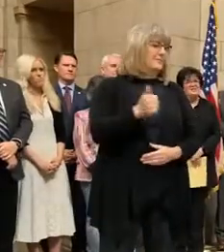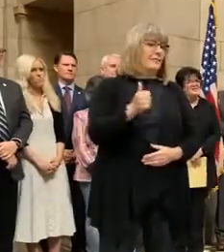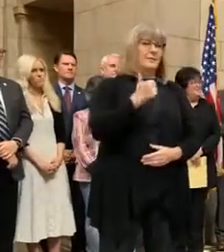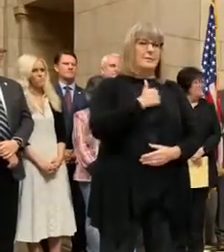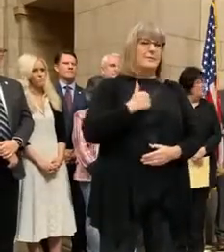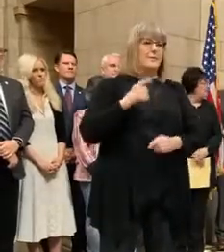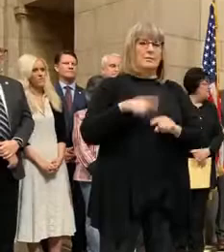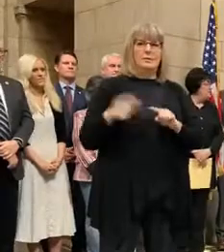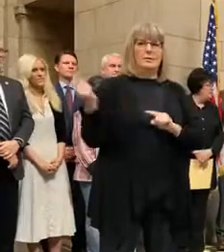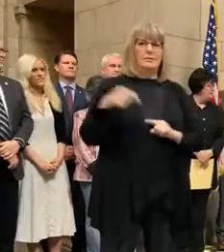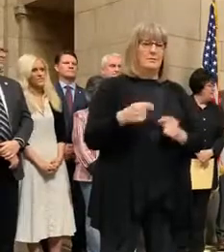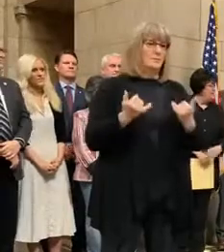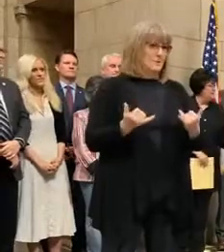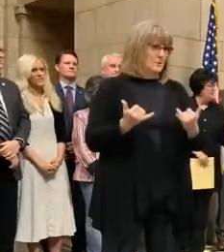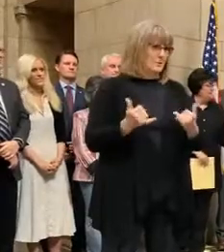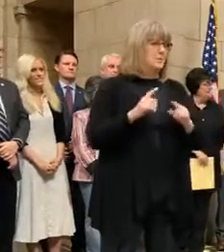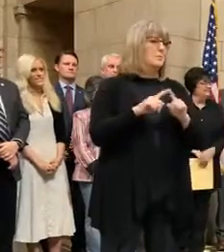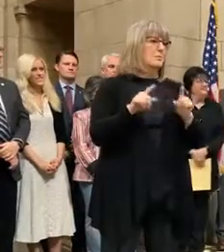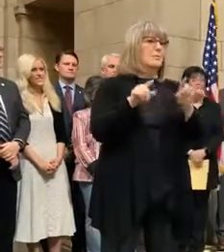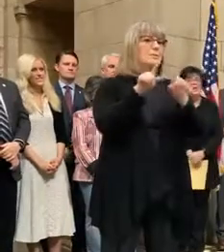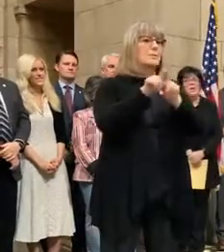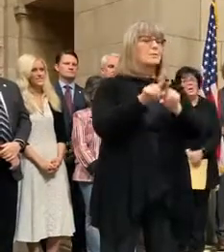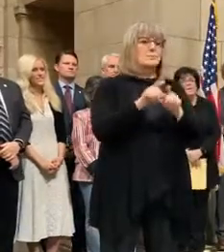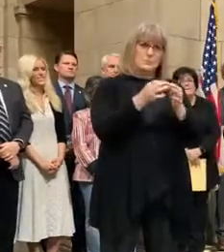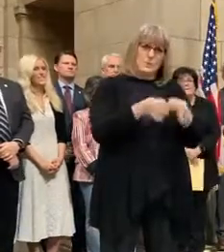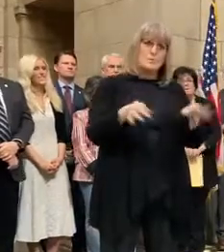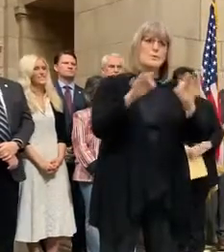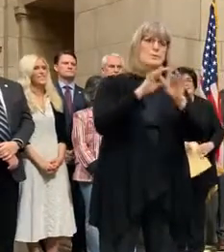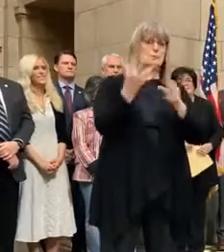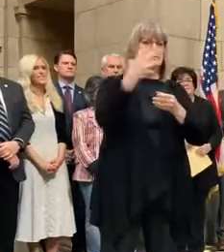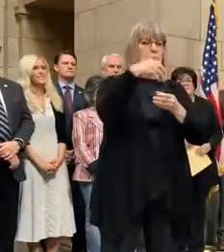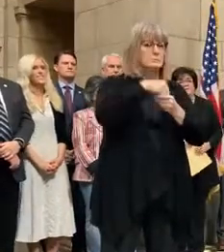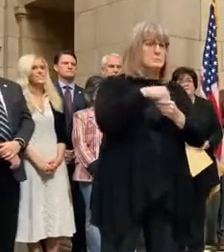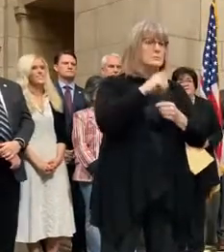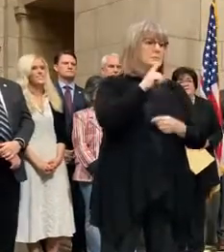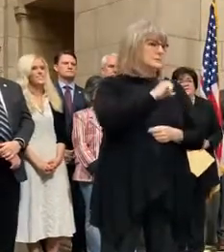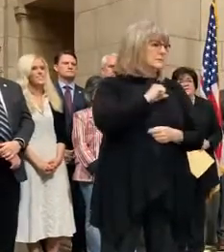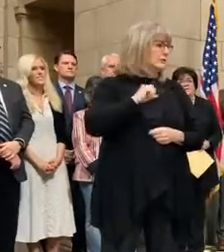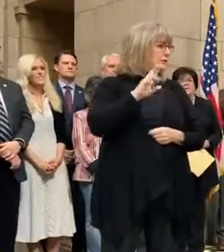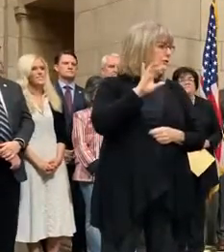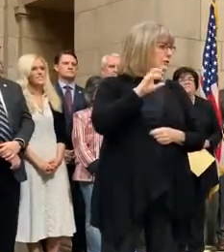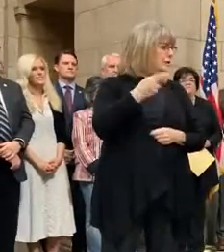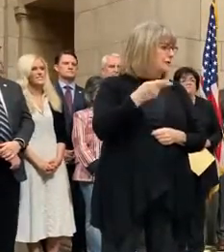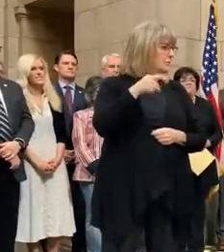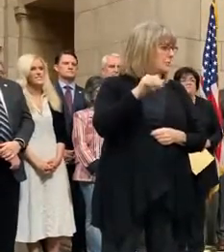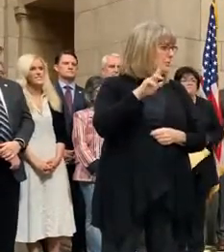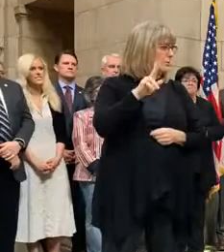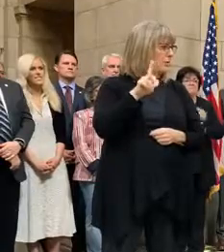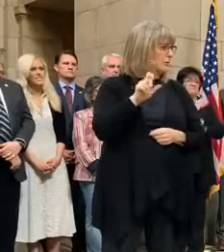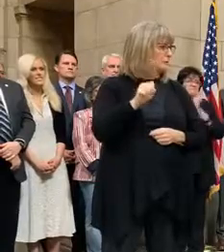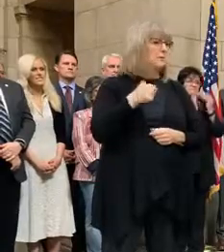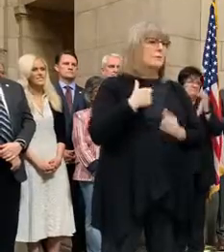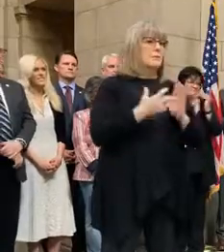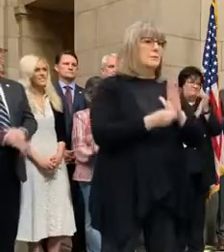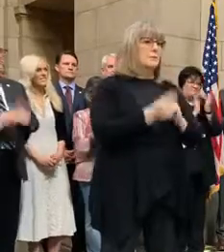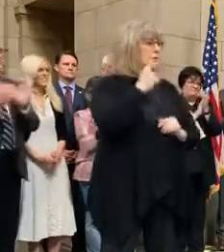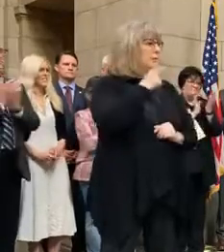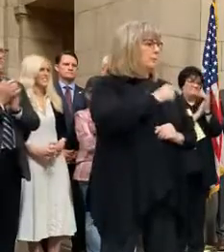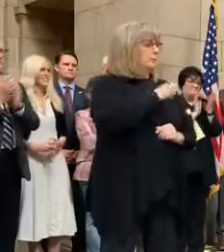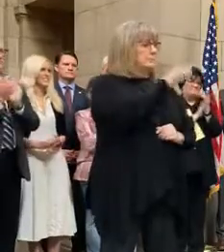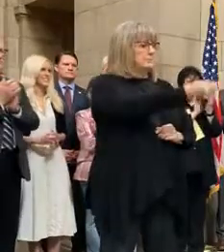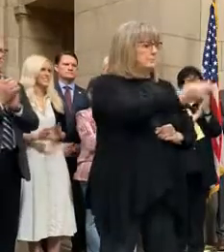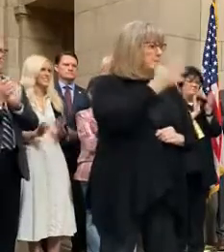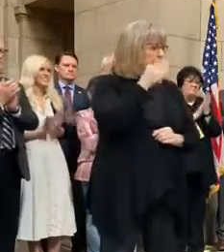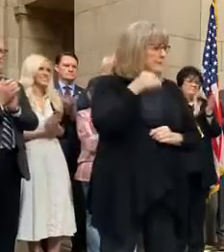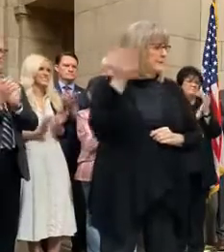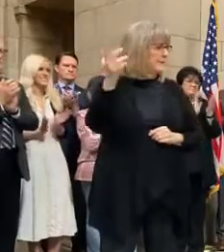Another member who cannot be with us today, but also was an important part of this whole process, is Senator Rich Pauls. So we have a copy for him, and we'll keep a